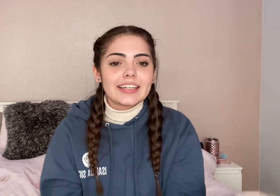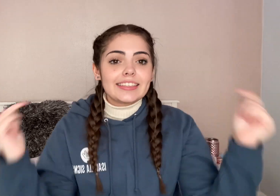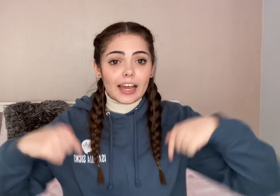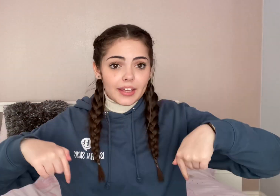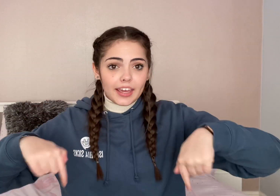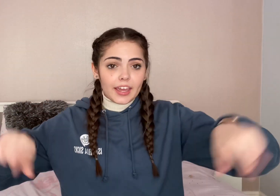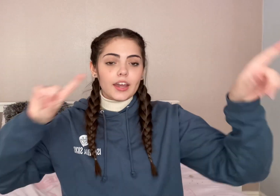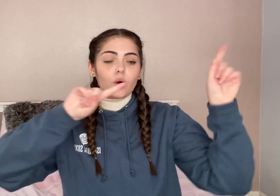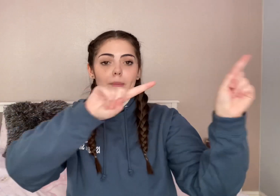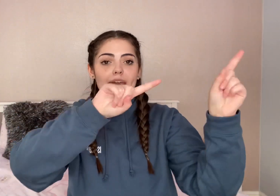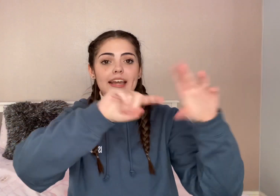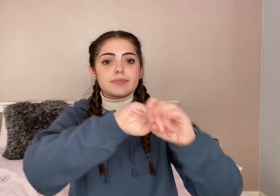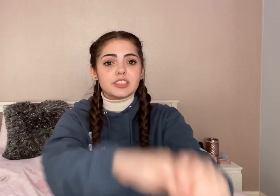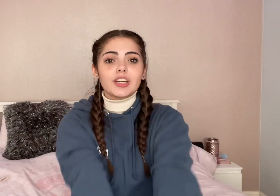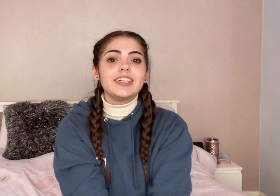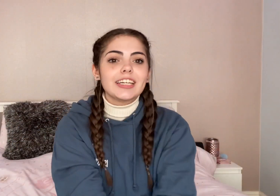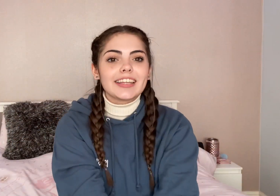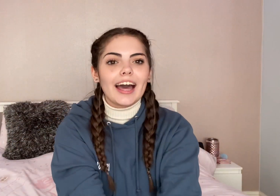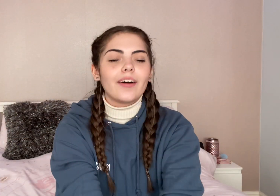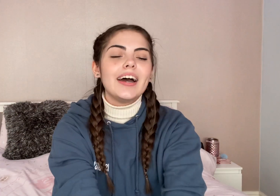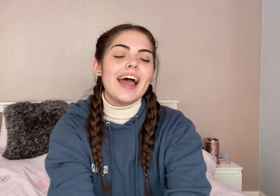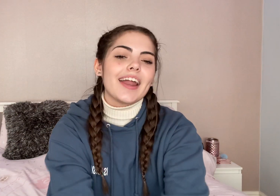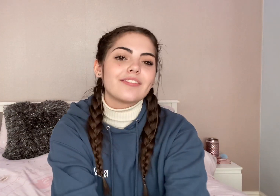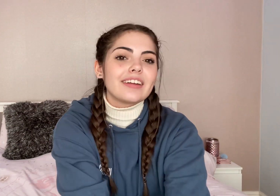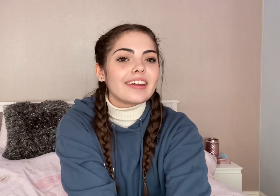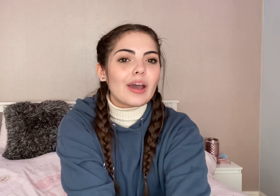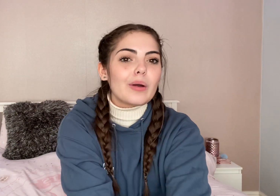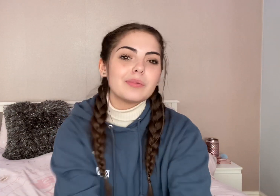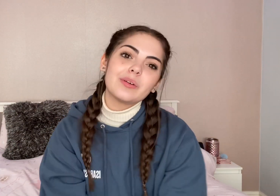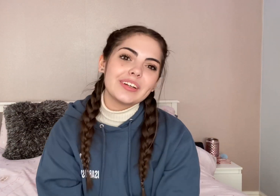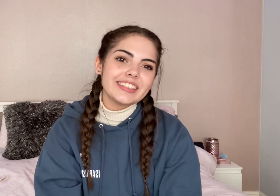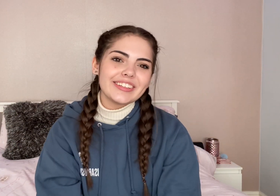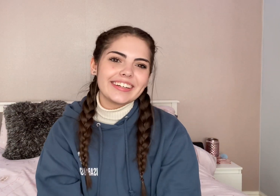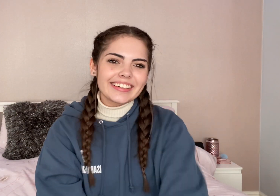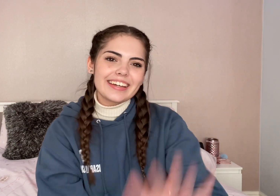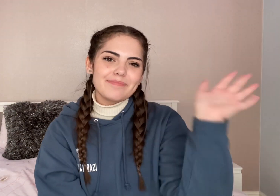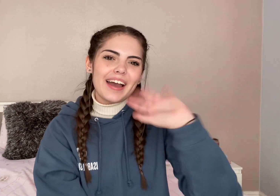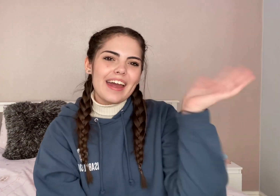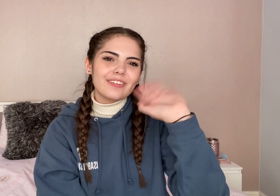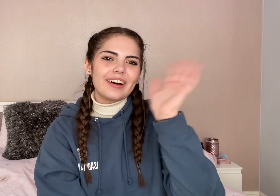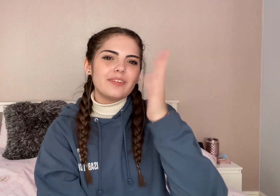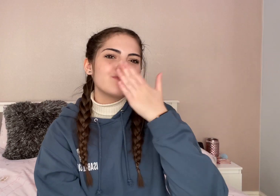Down here or up here, so you should go and check that out, and I really hope you all enjoyed. Bye everyone.